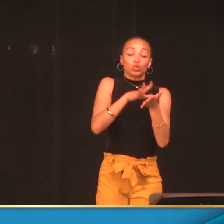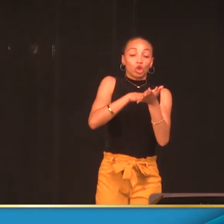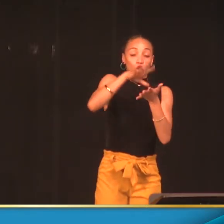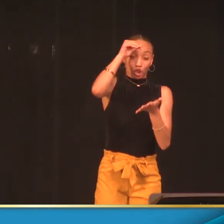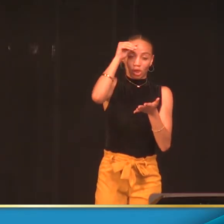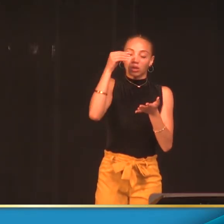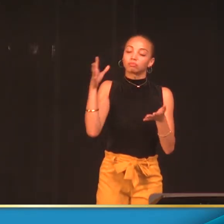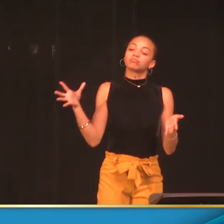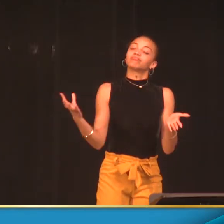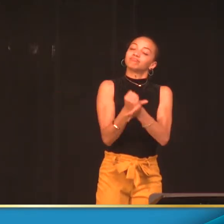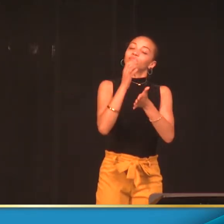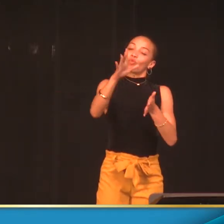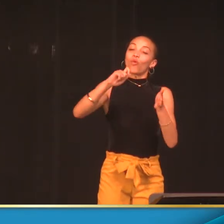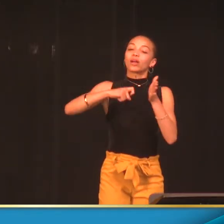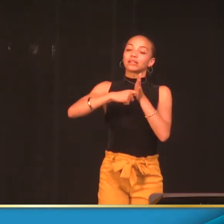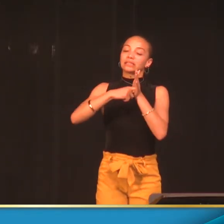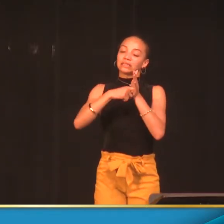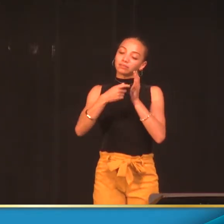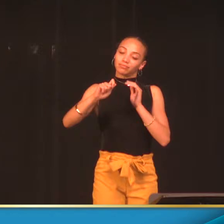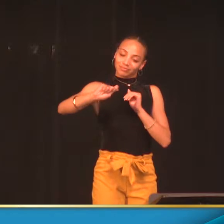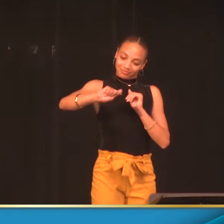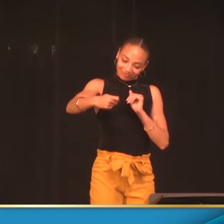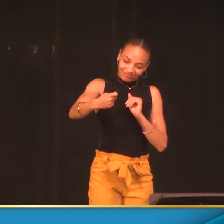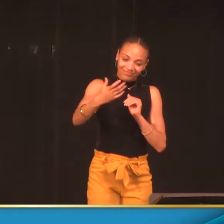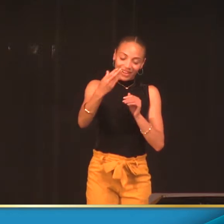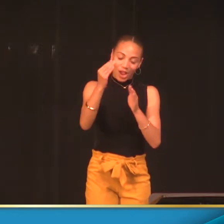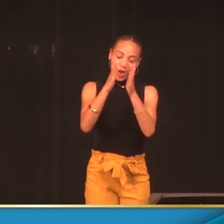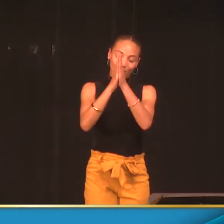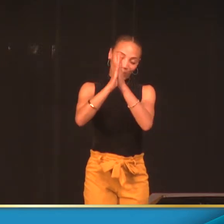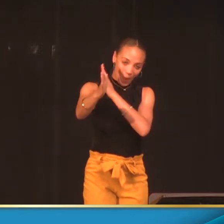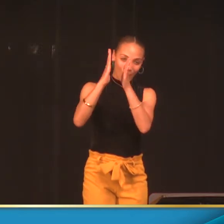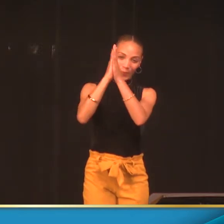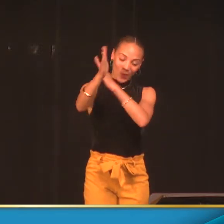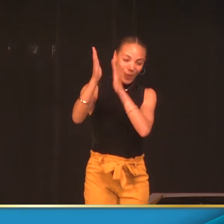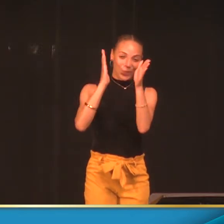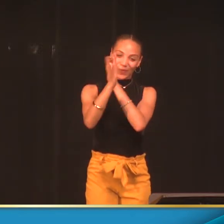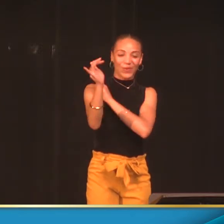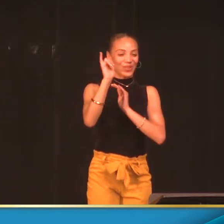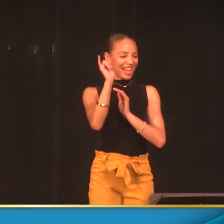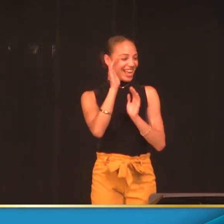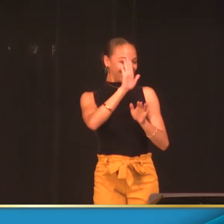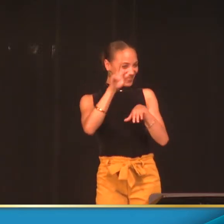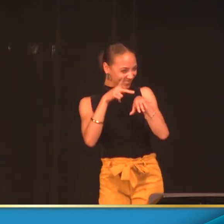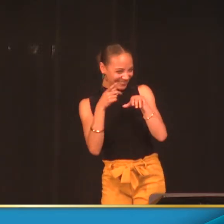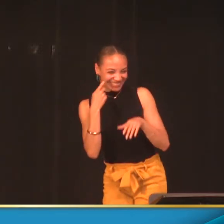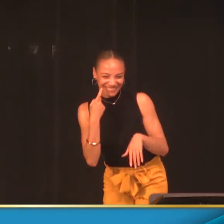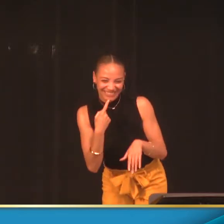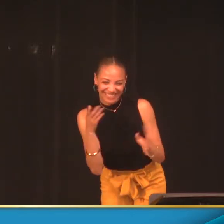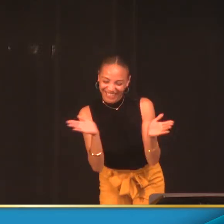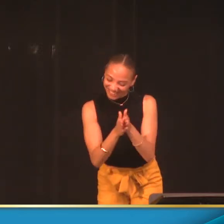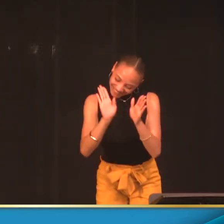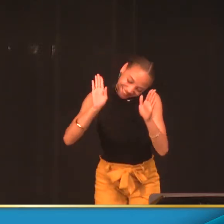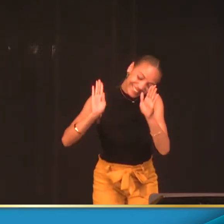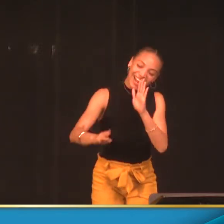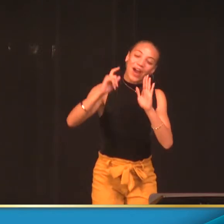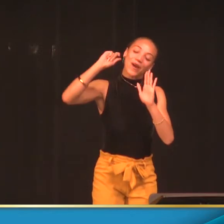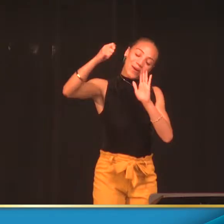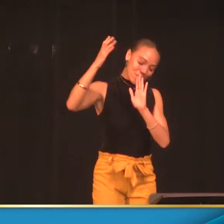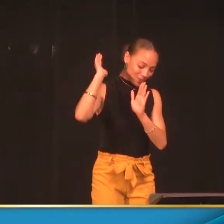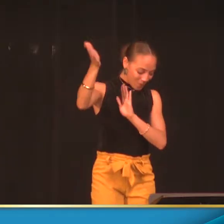Remember to find that drive to continue to learn. And remember that you have the key. Go, go, go.